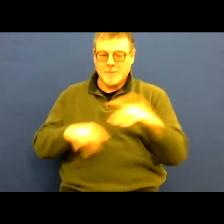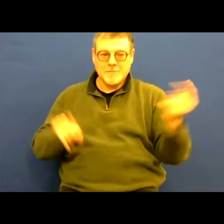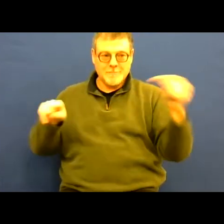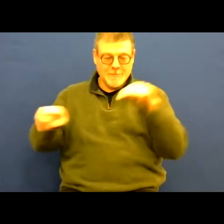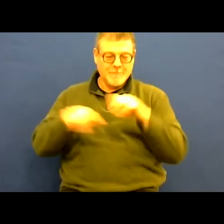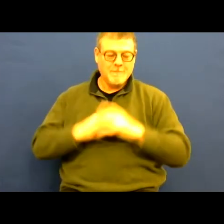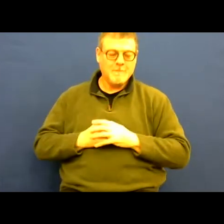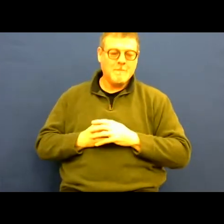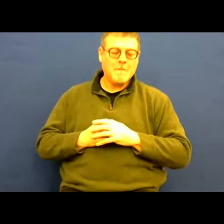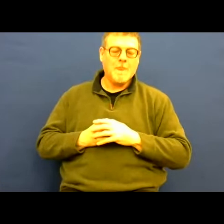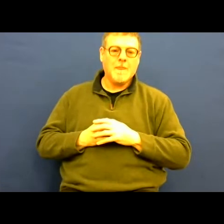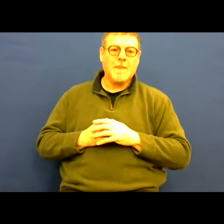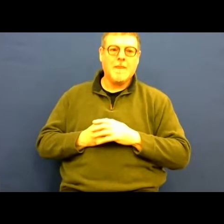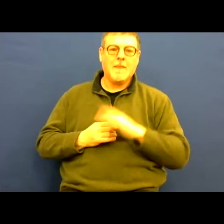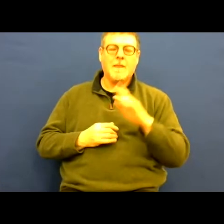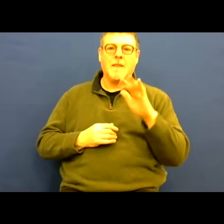here.